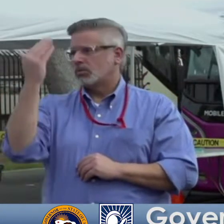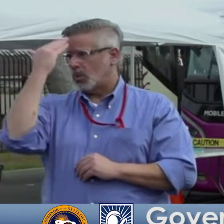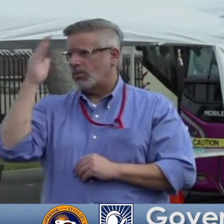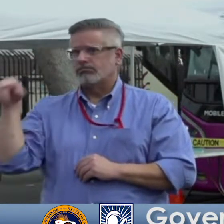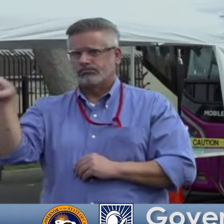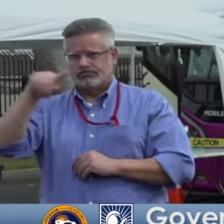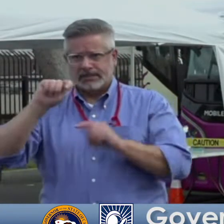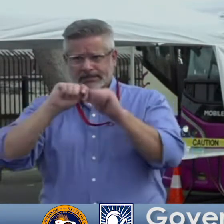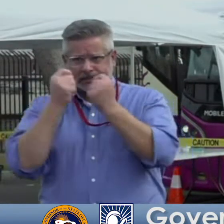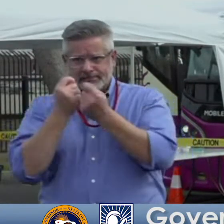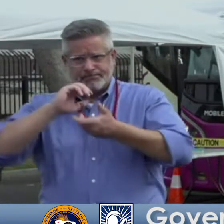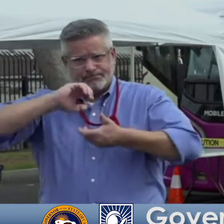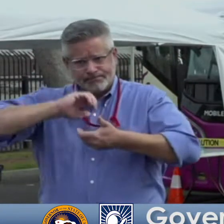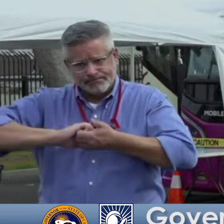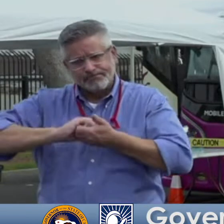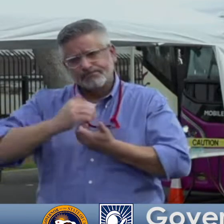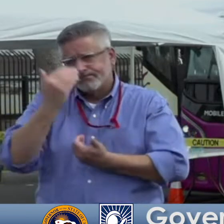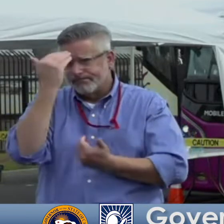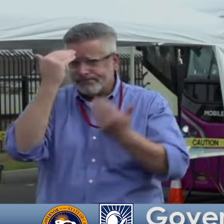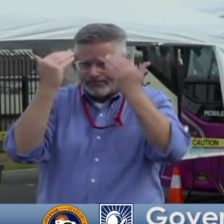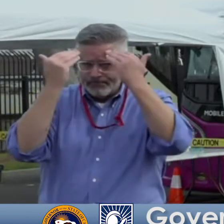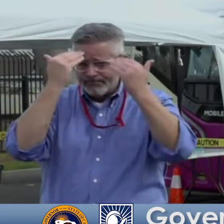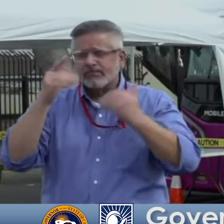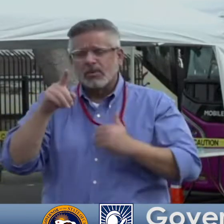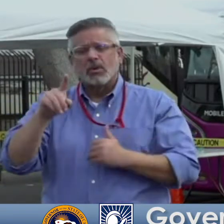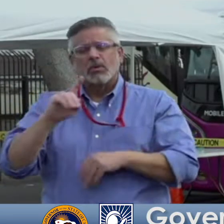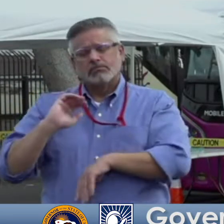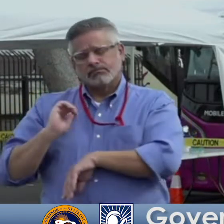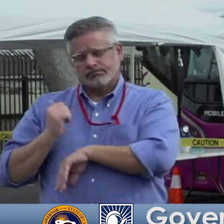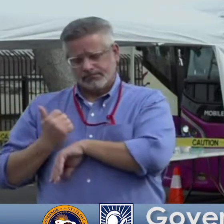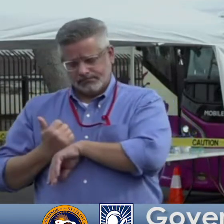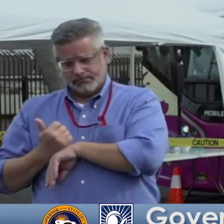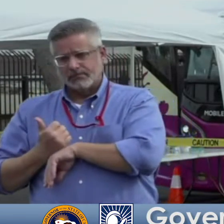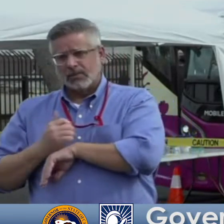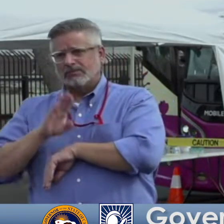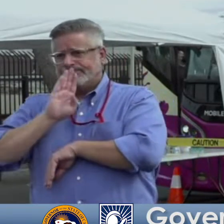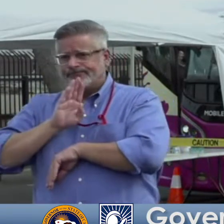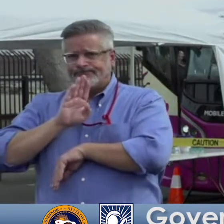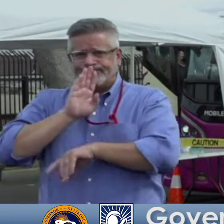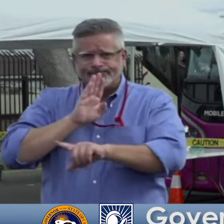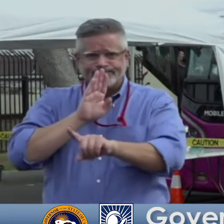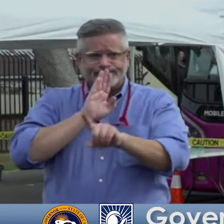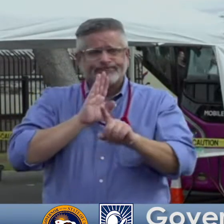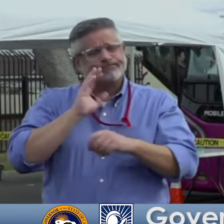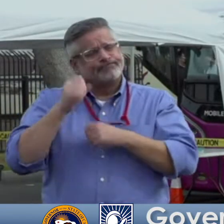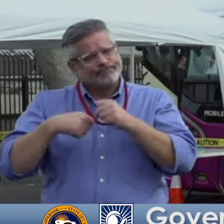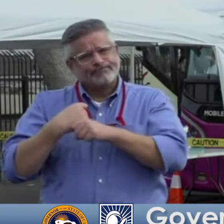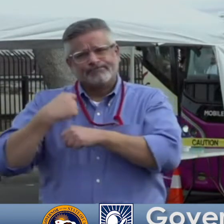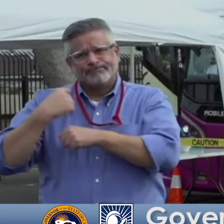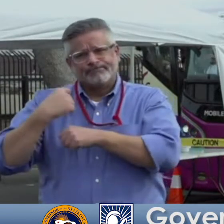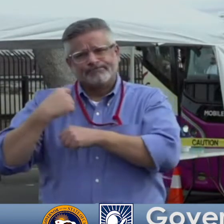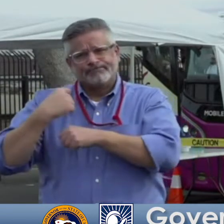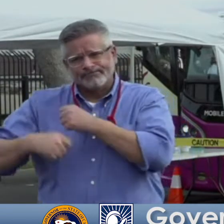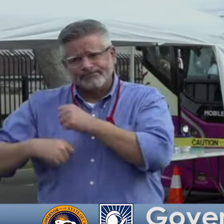and partnership. We have faced our share of adversity over years and have always pulled